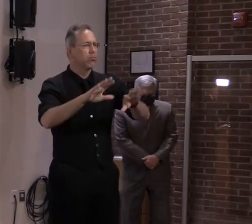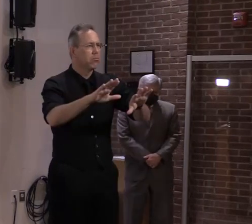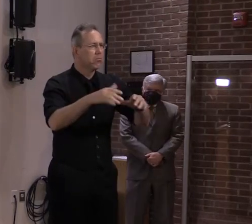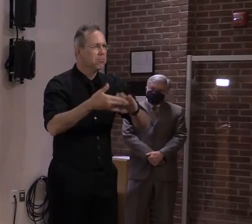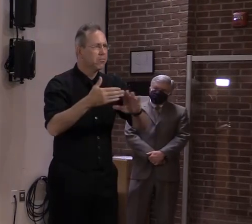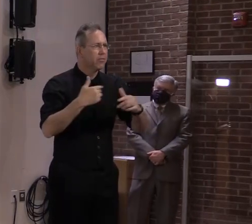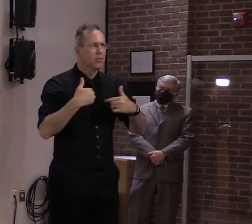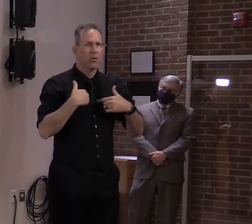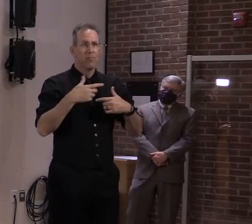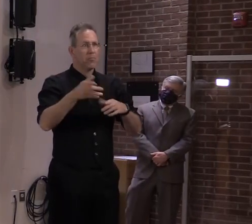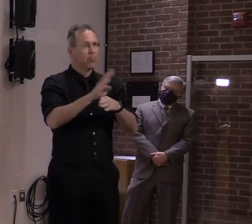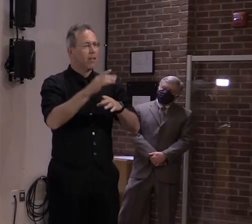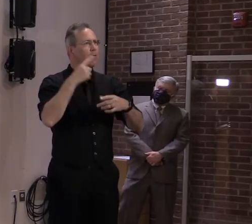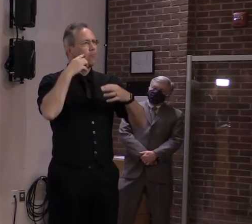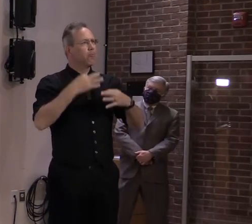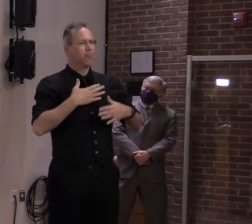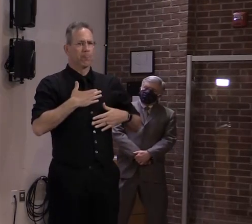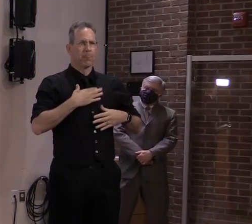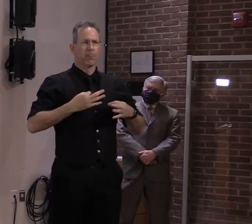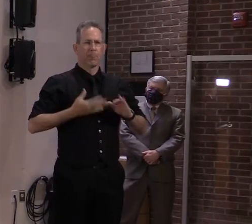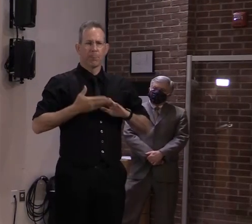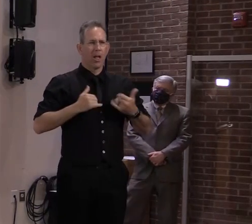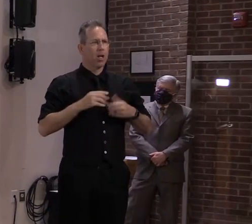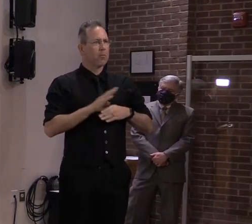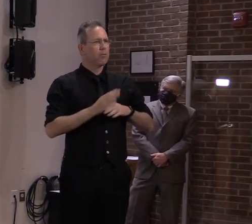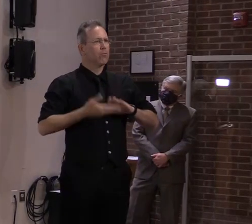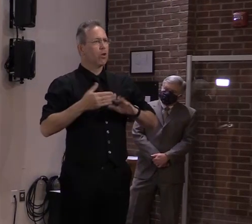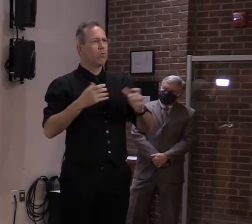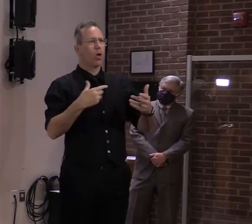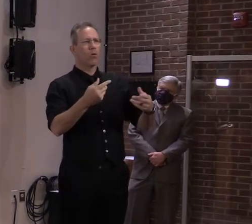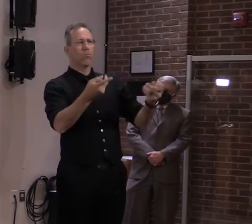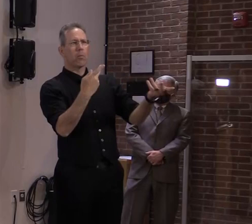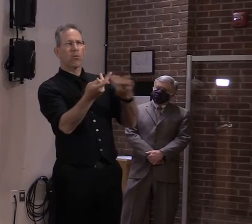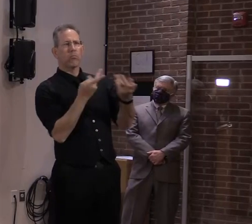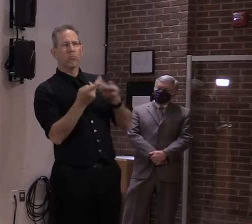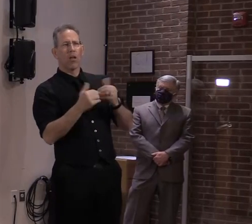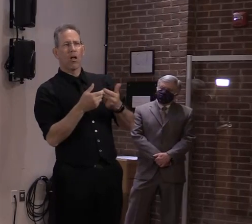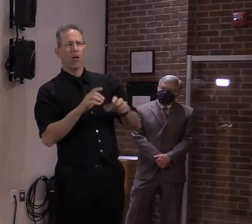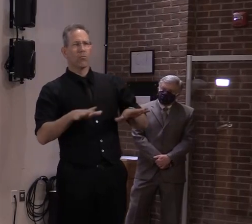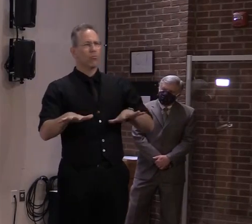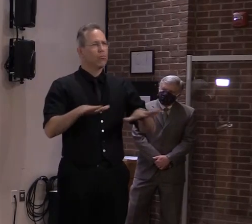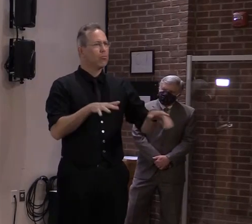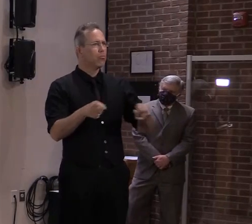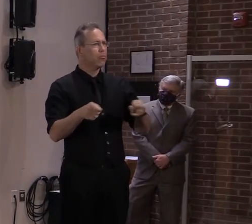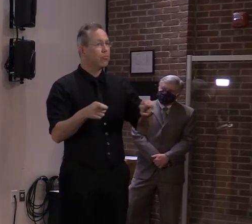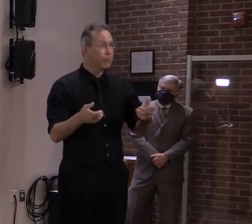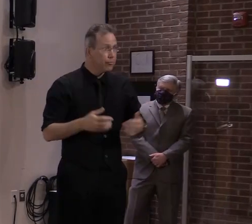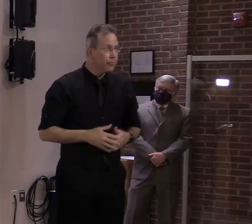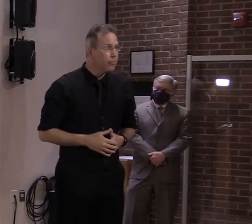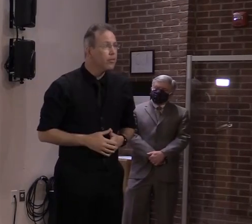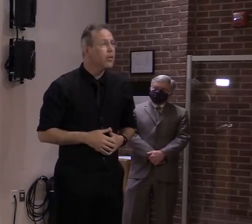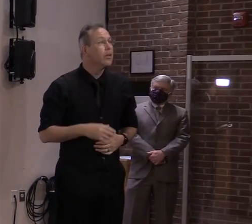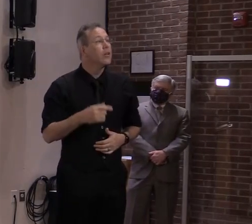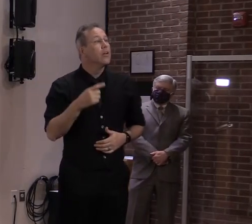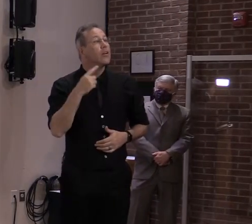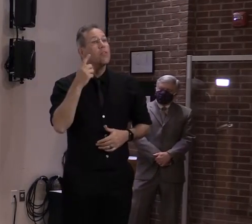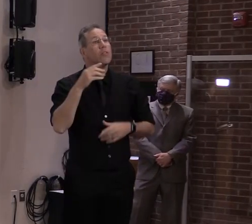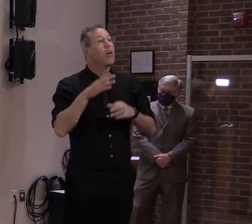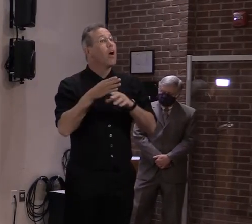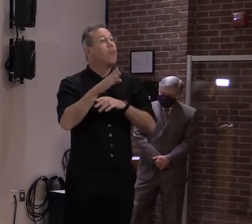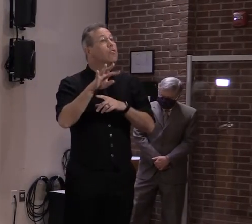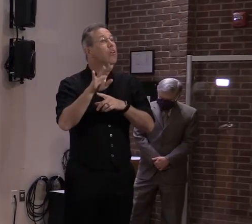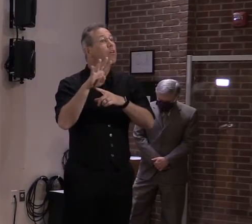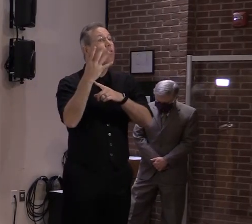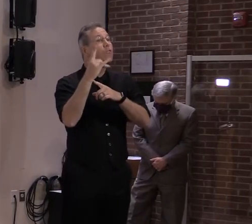and others. And that's what we're going to have after the 4th of July if we get enough people vaccinated.